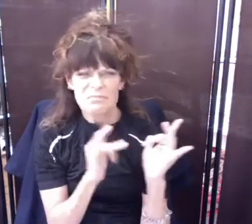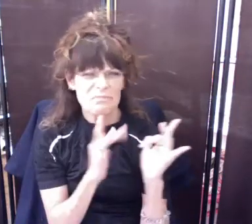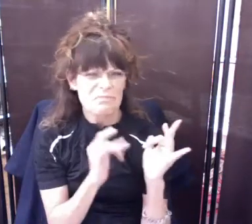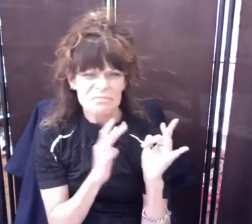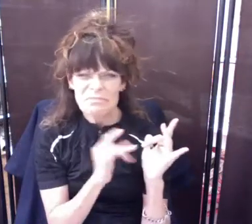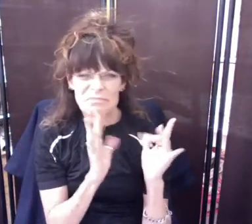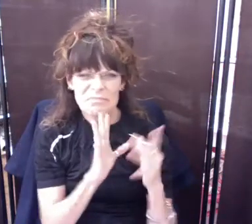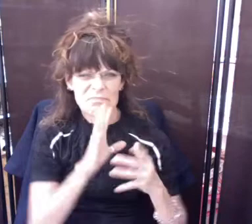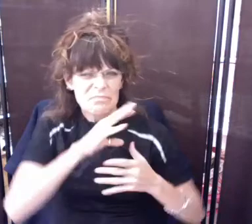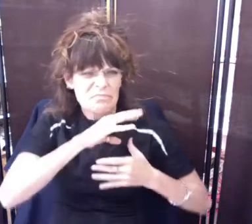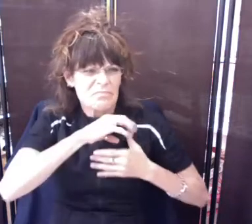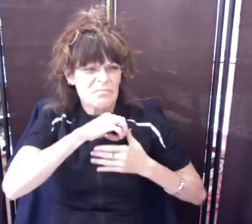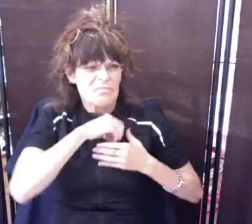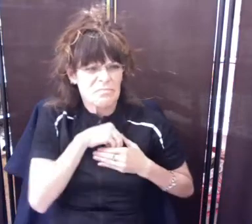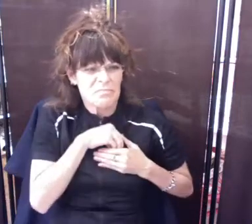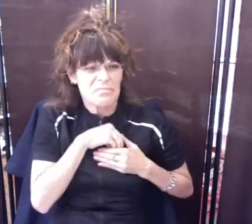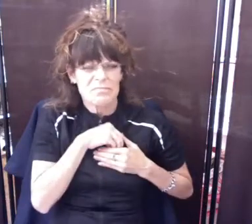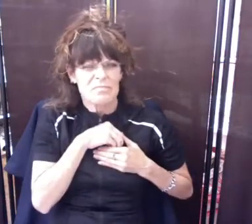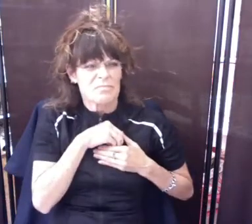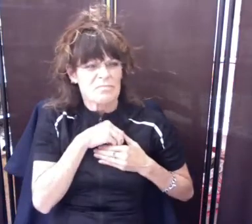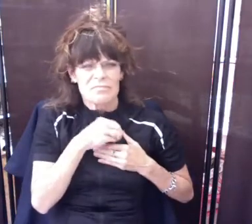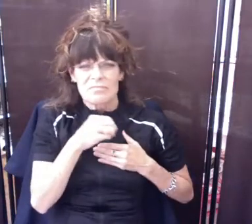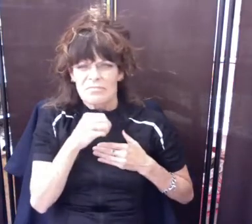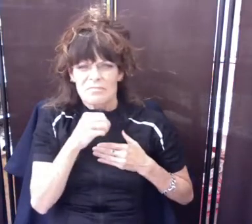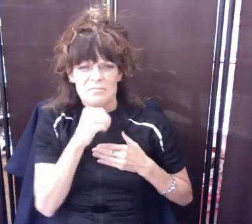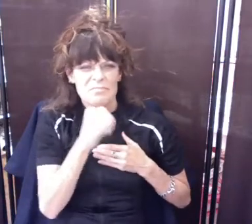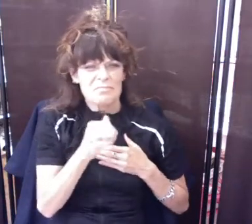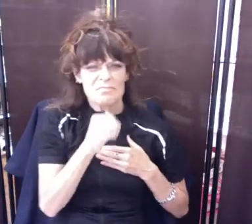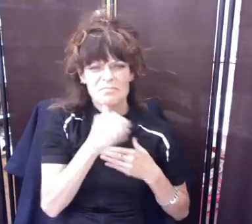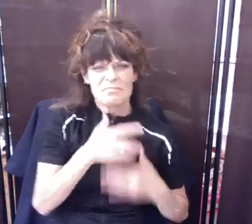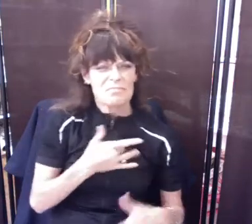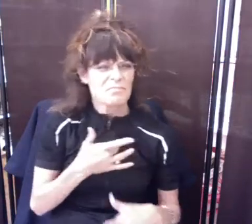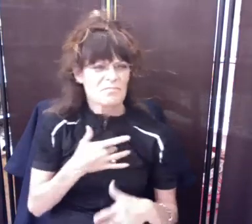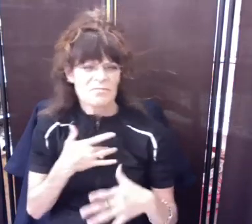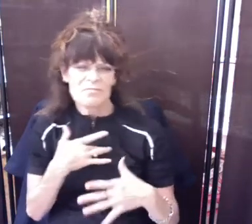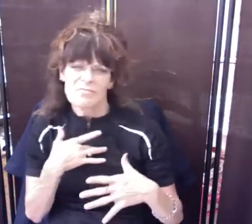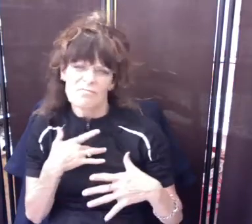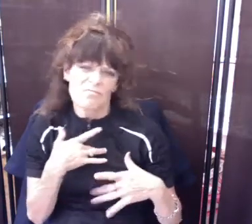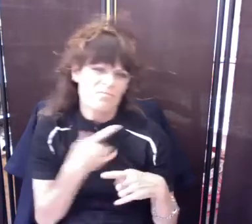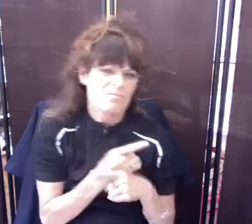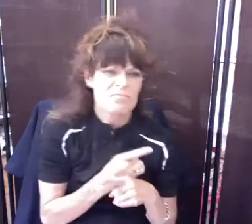to feel right about right here, right now, doing this with these people.